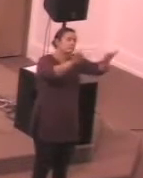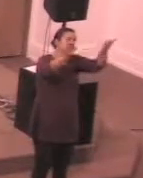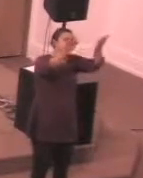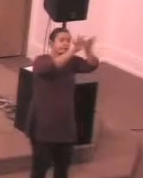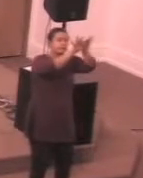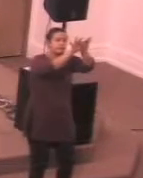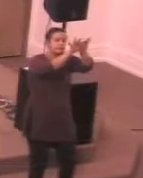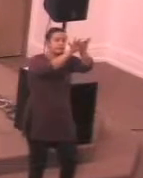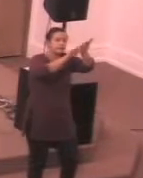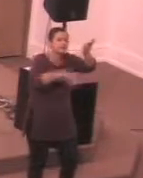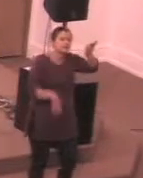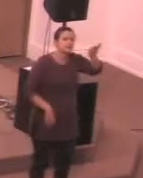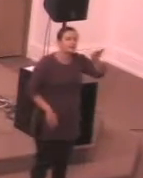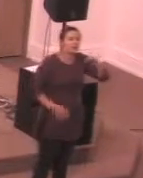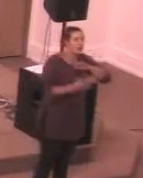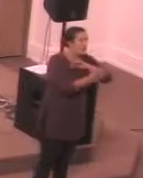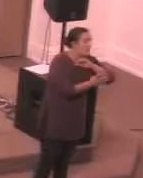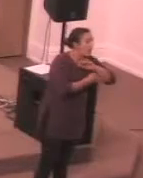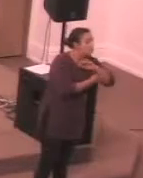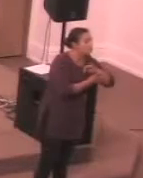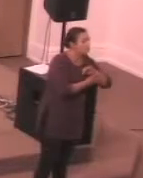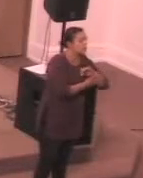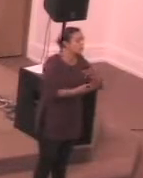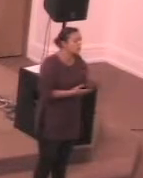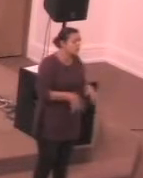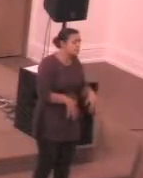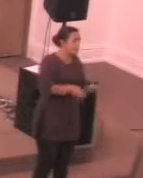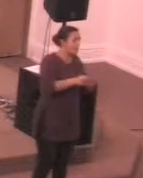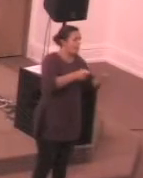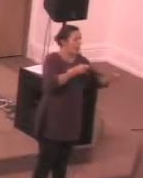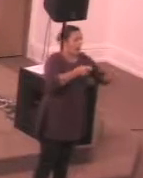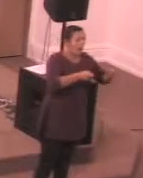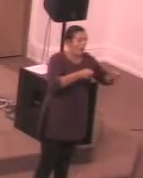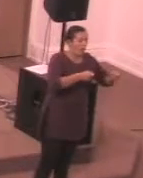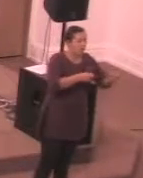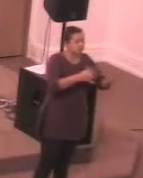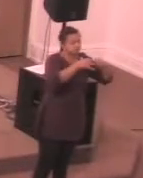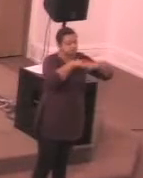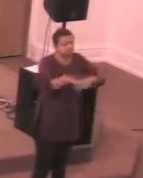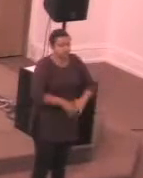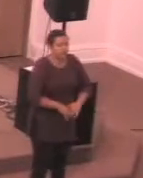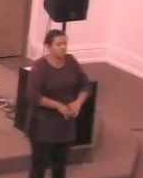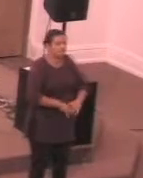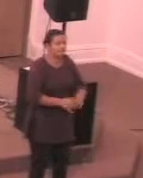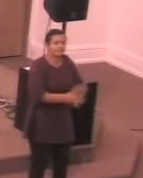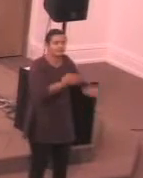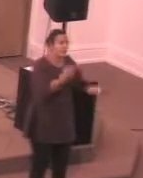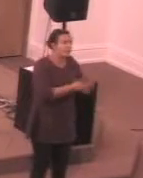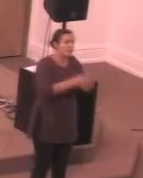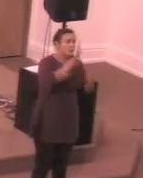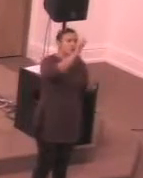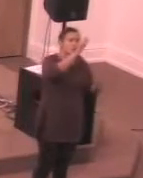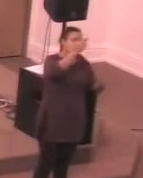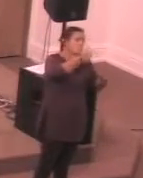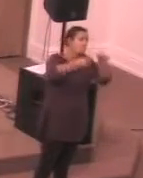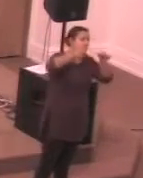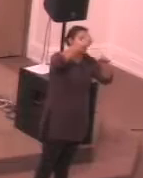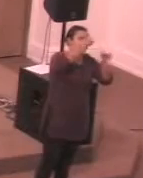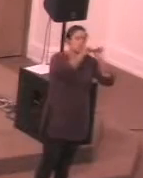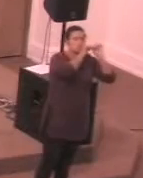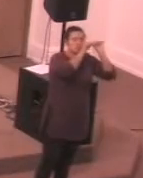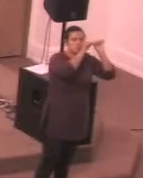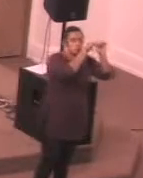And as the nations rise and fall, your sovereignty remains, because